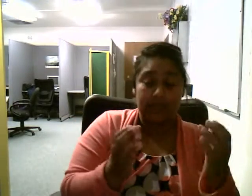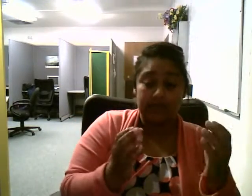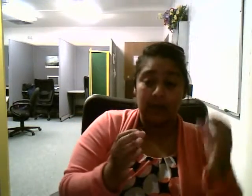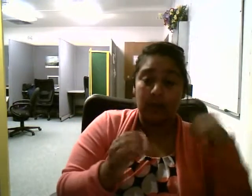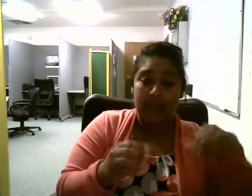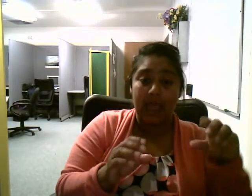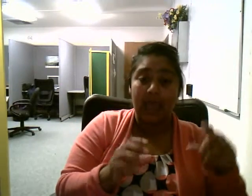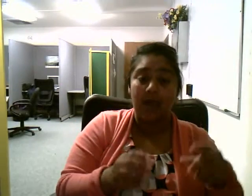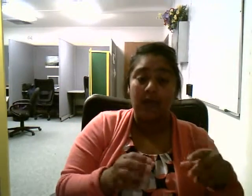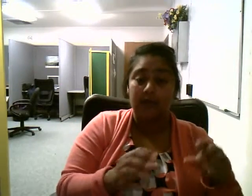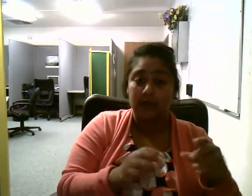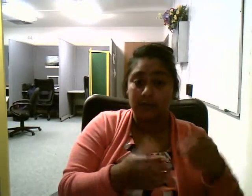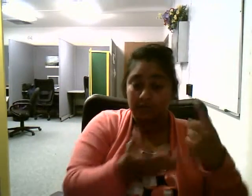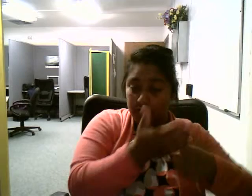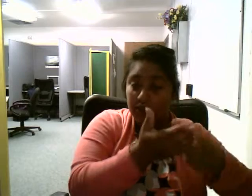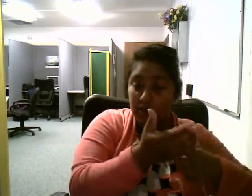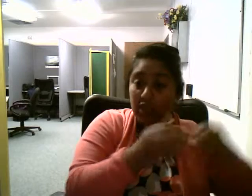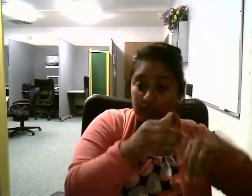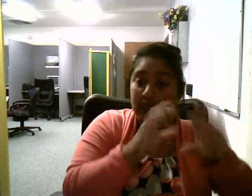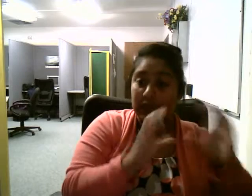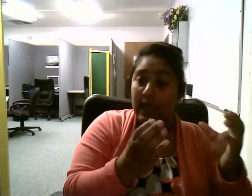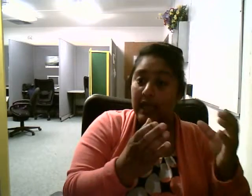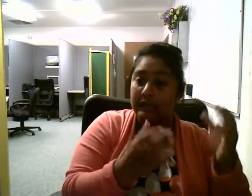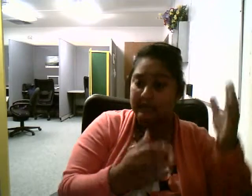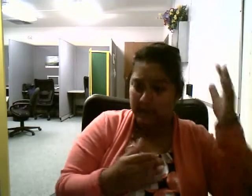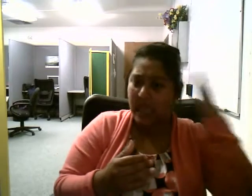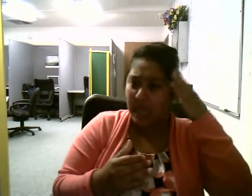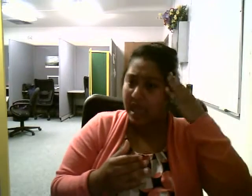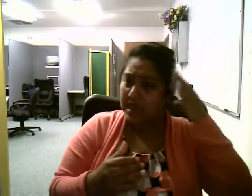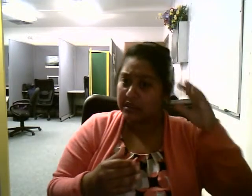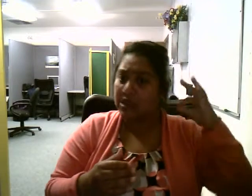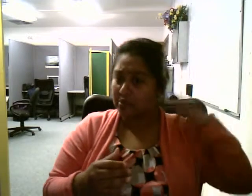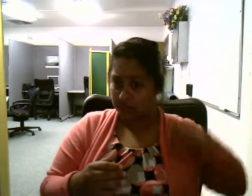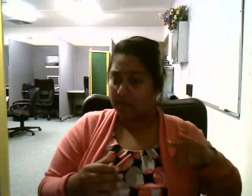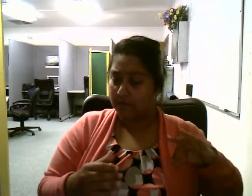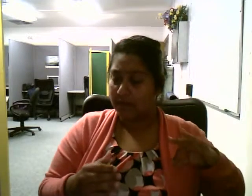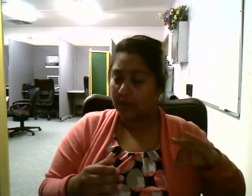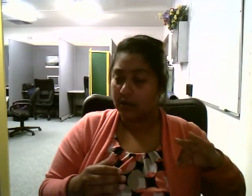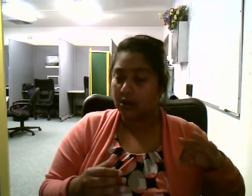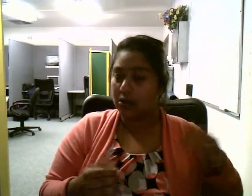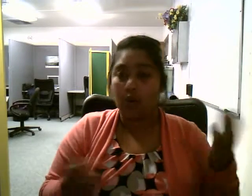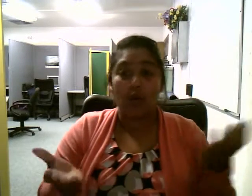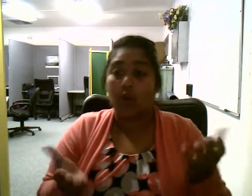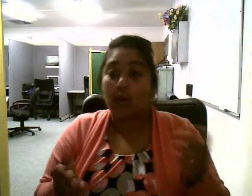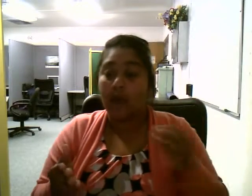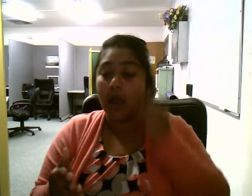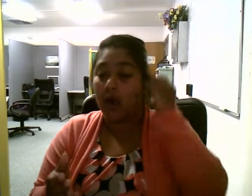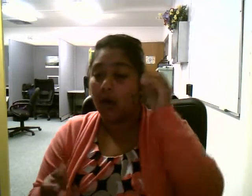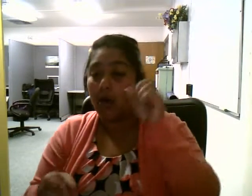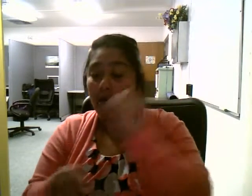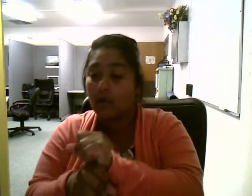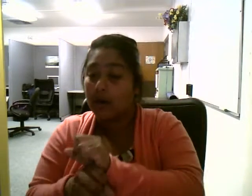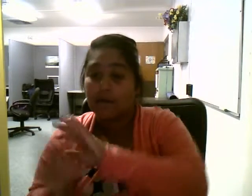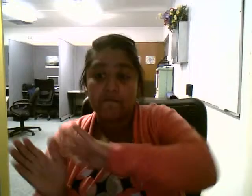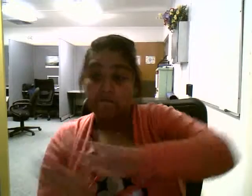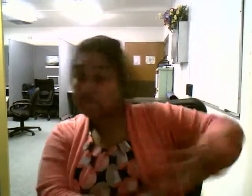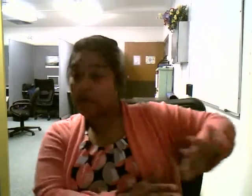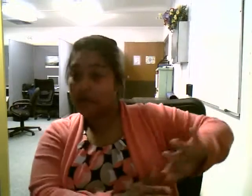about it. And I think that would be beneficial. So what about homework? Homework's not going to go away per se,